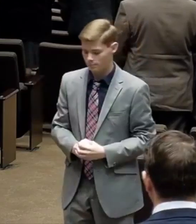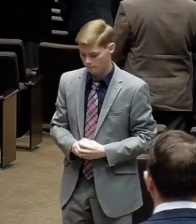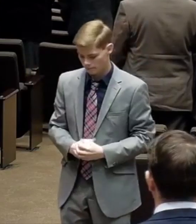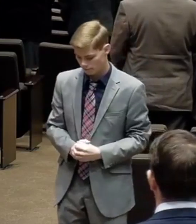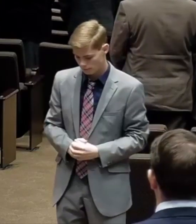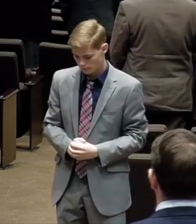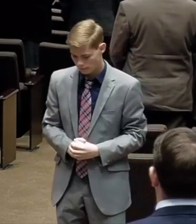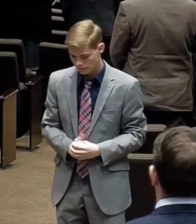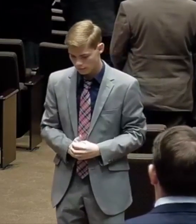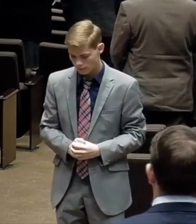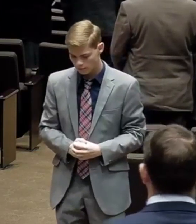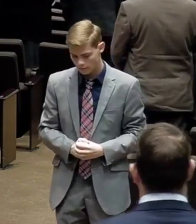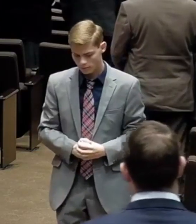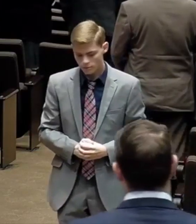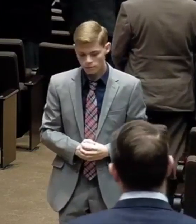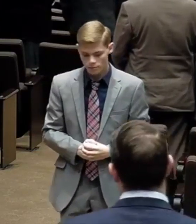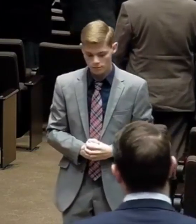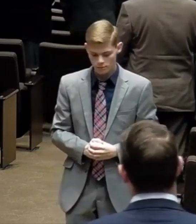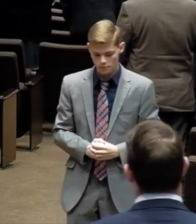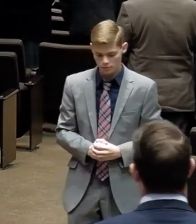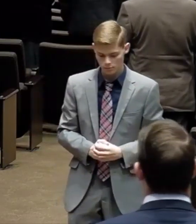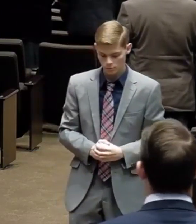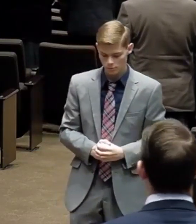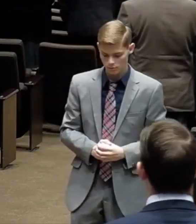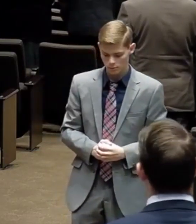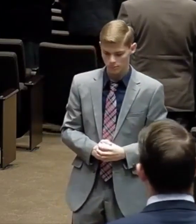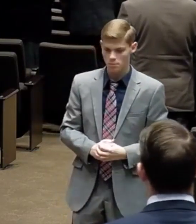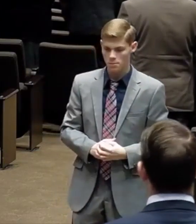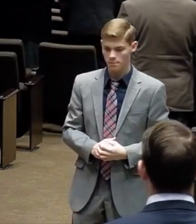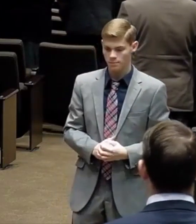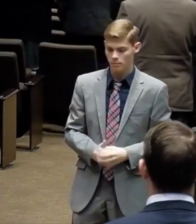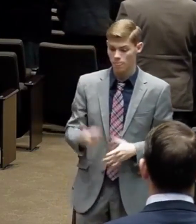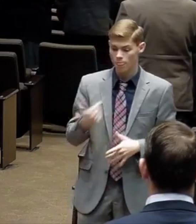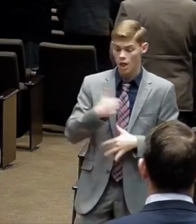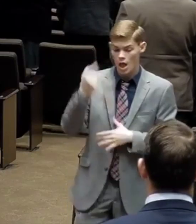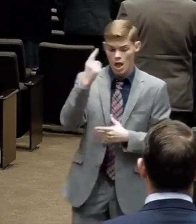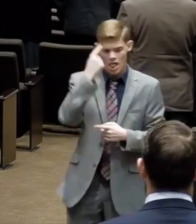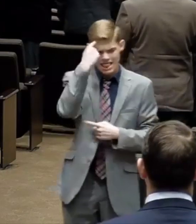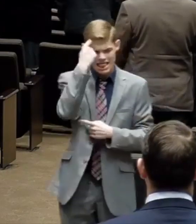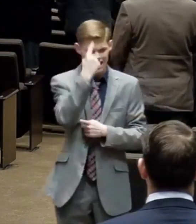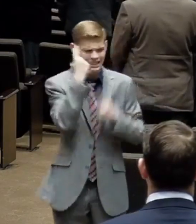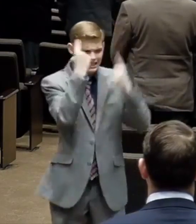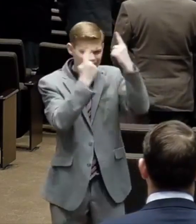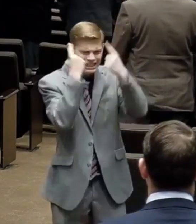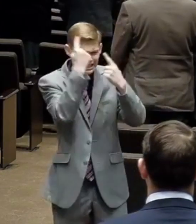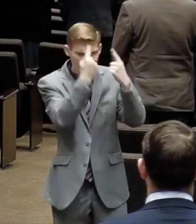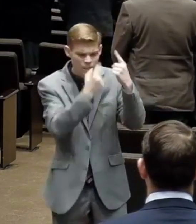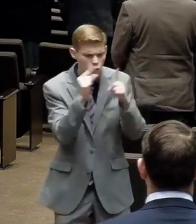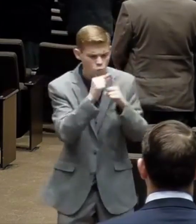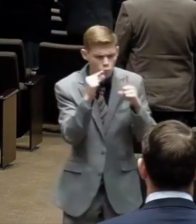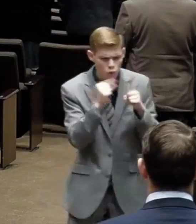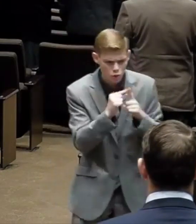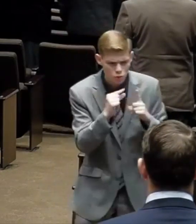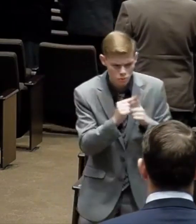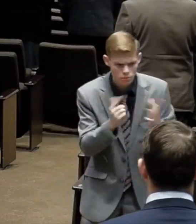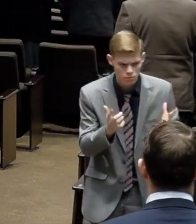Think about the lyrics to the song as we behold the Savior who has felt the nails.